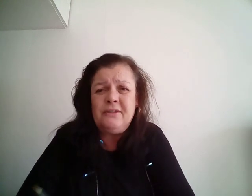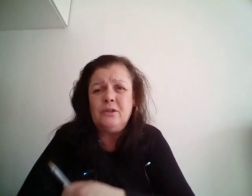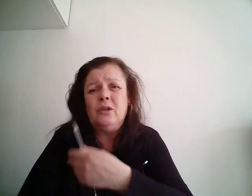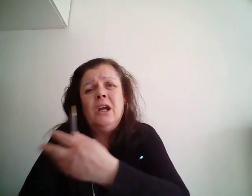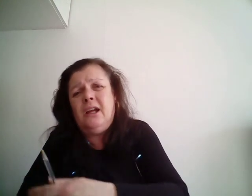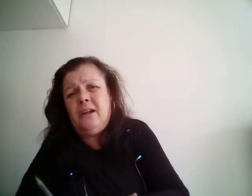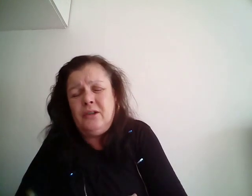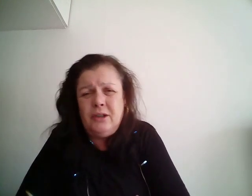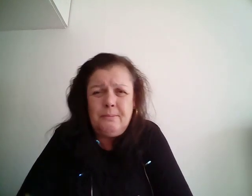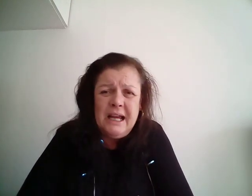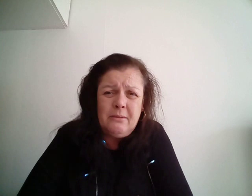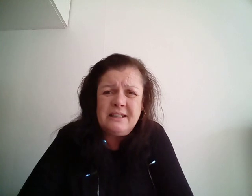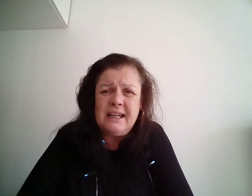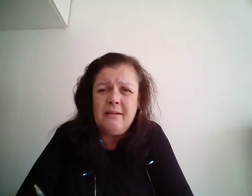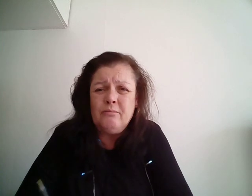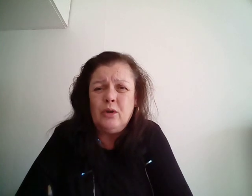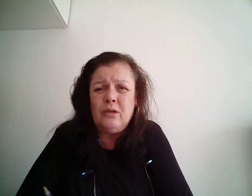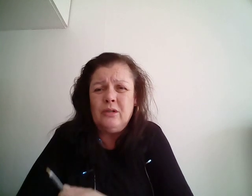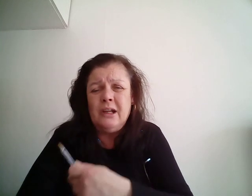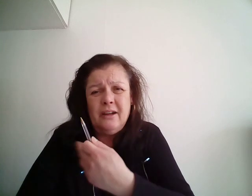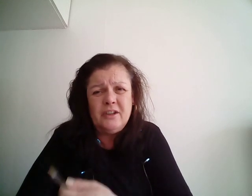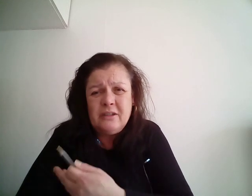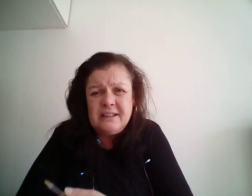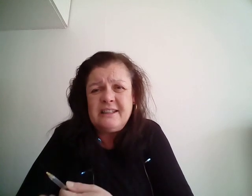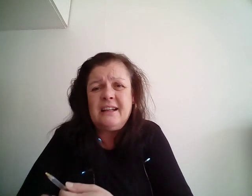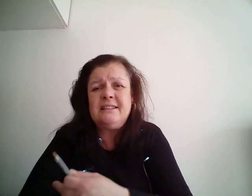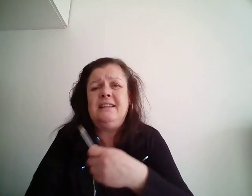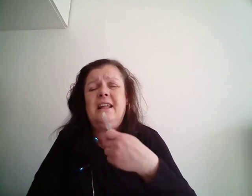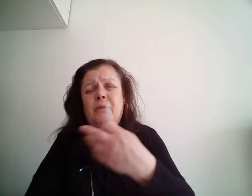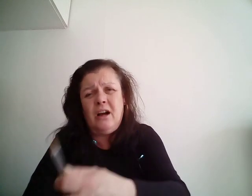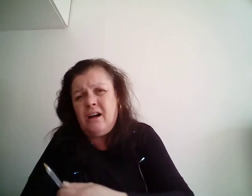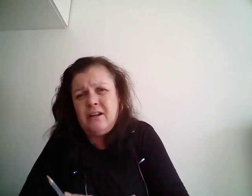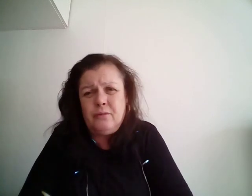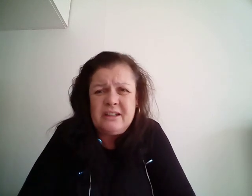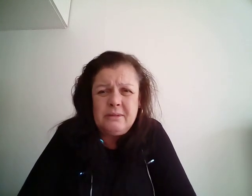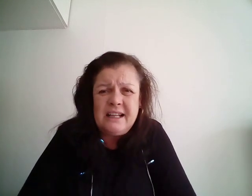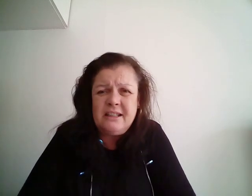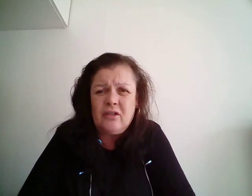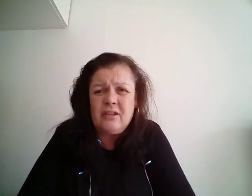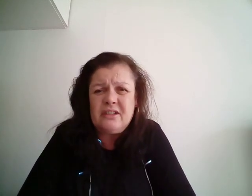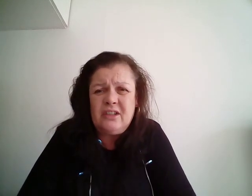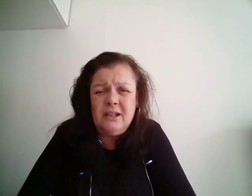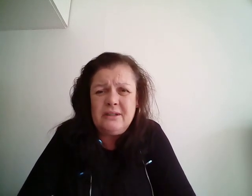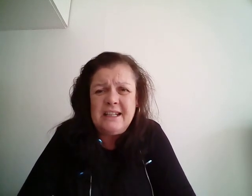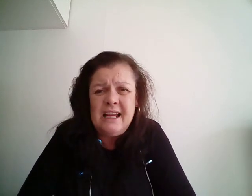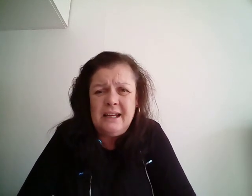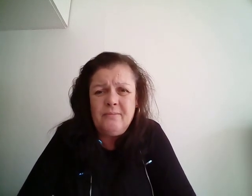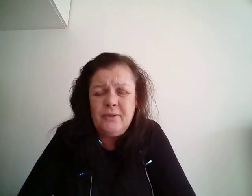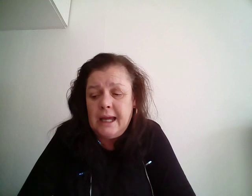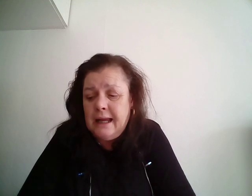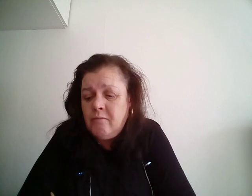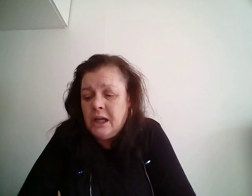before, you'd be able to get more of an understanding, there we are, of what I'm getting across to you today. Okay,